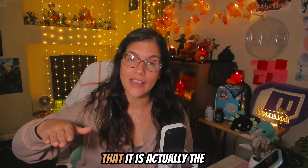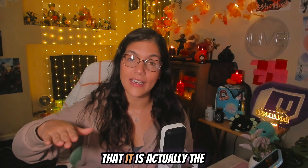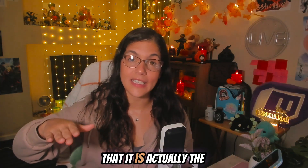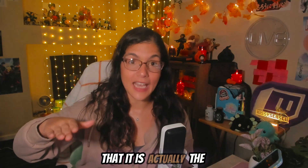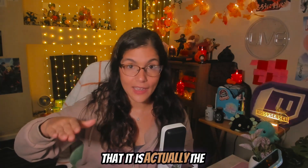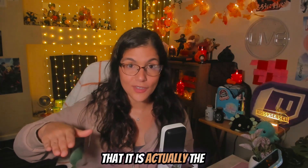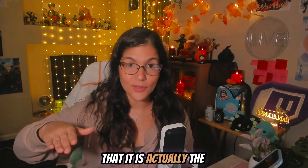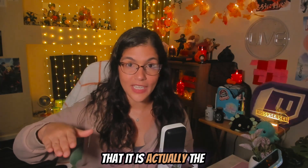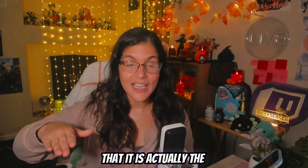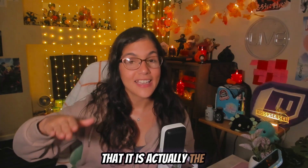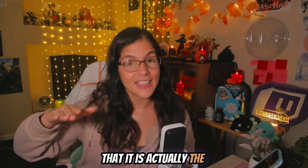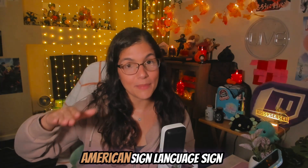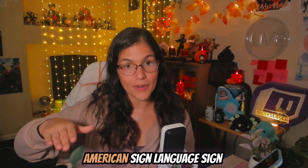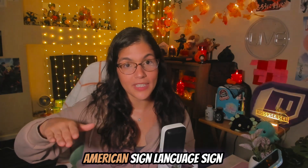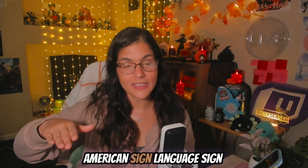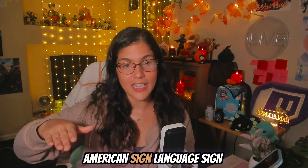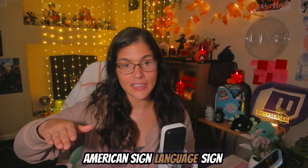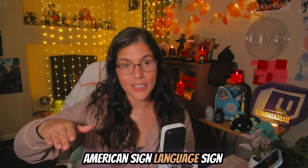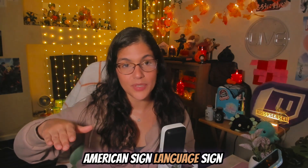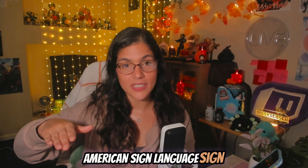is actually the American Sign Language sign